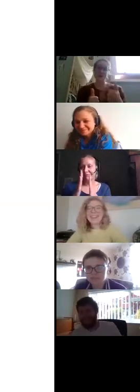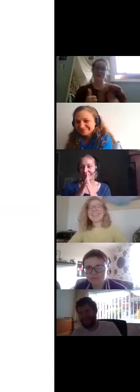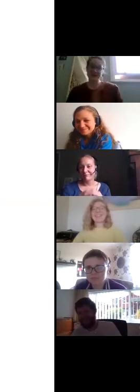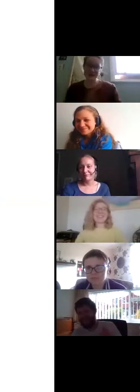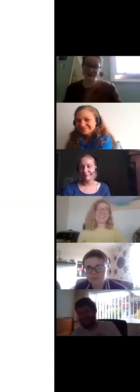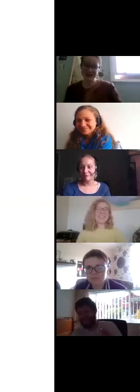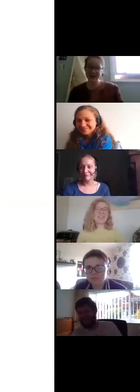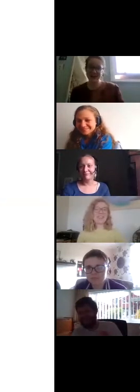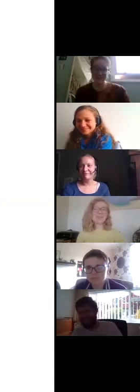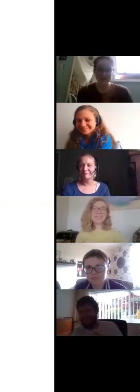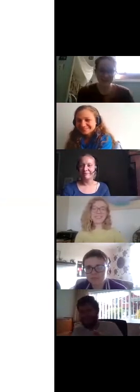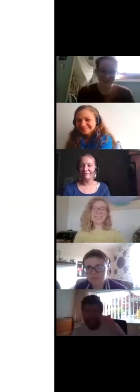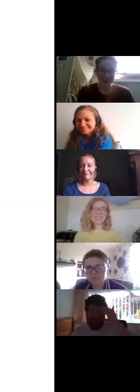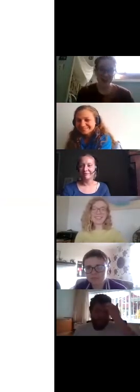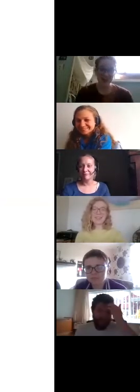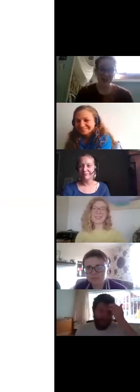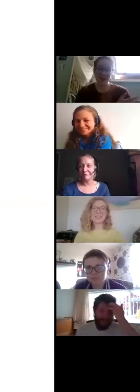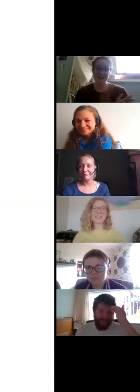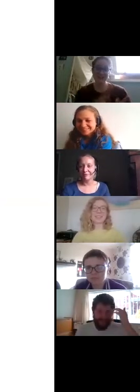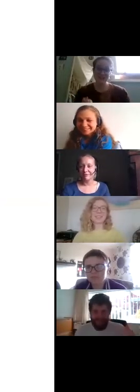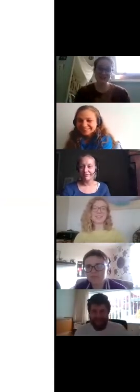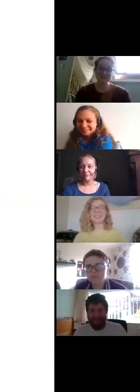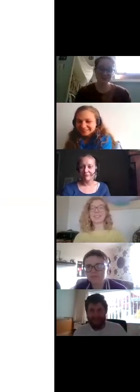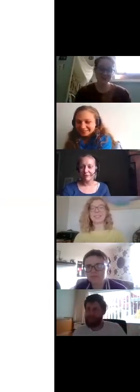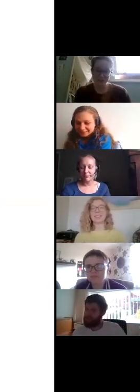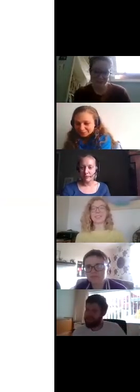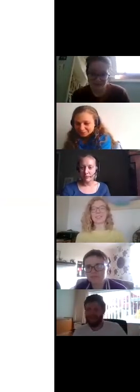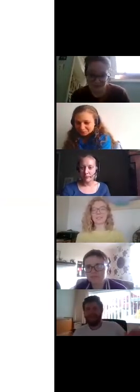I'm proud of you. That was really good. Loren, you okay?